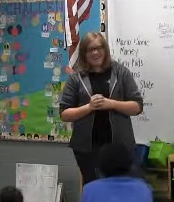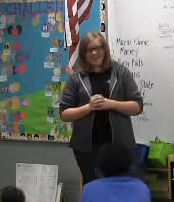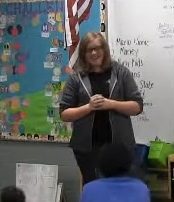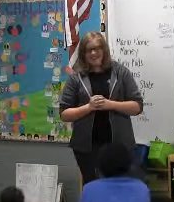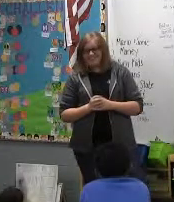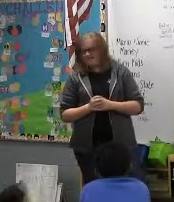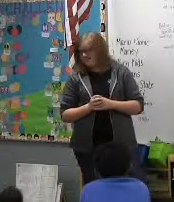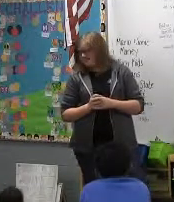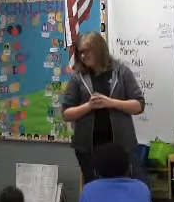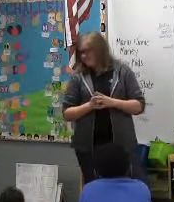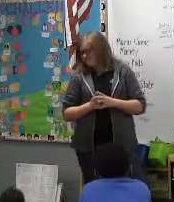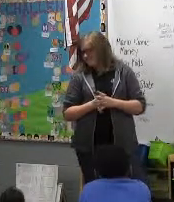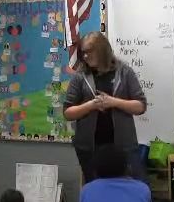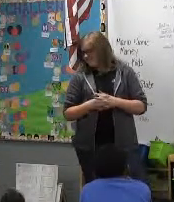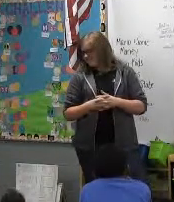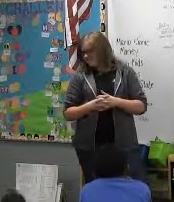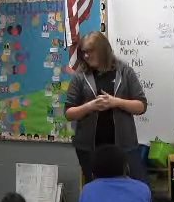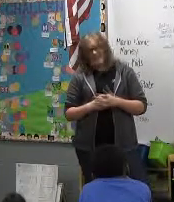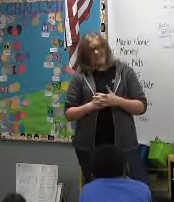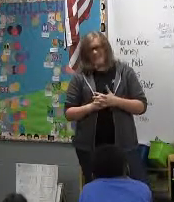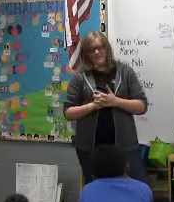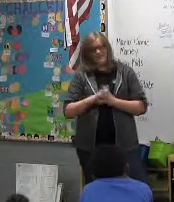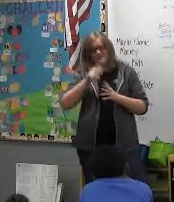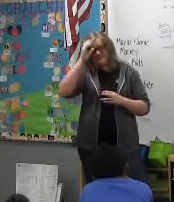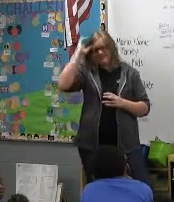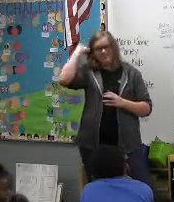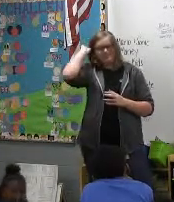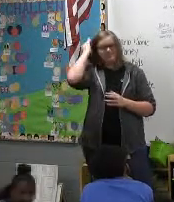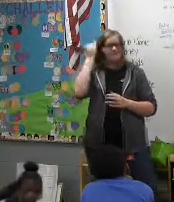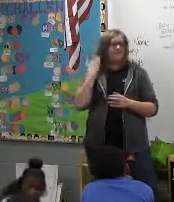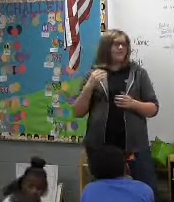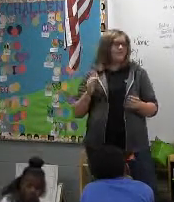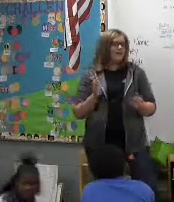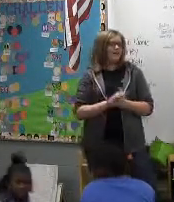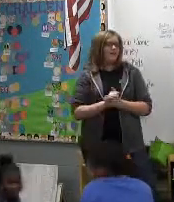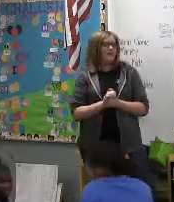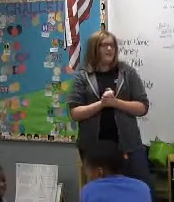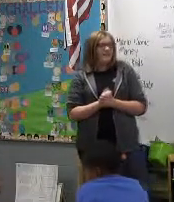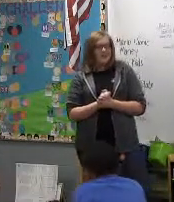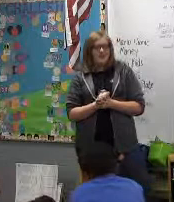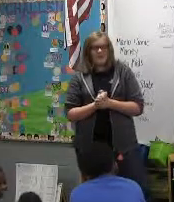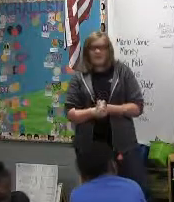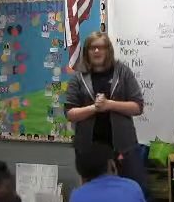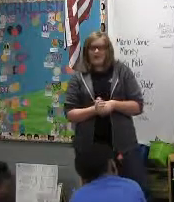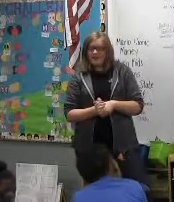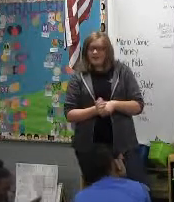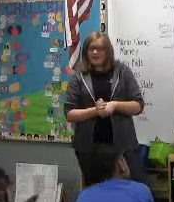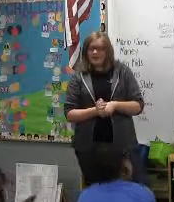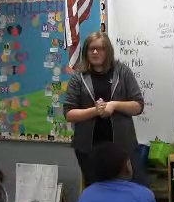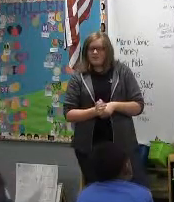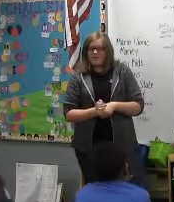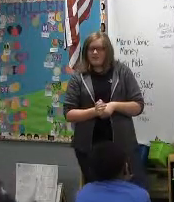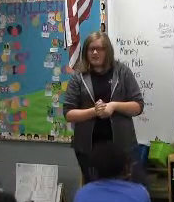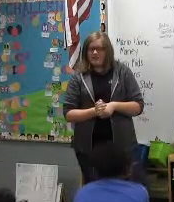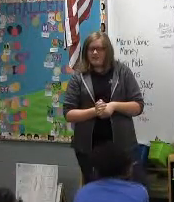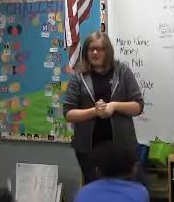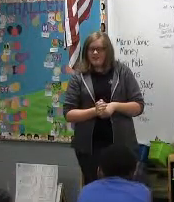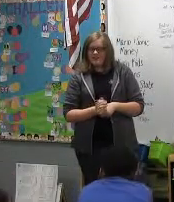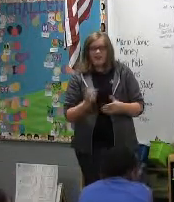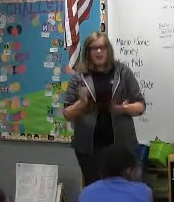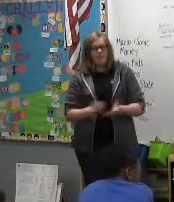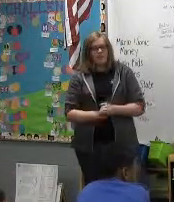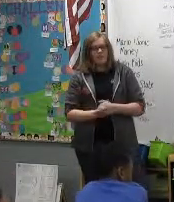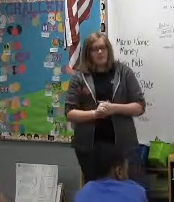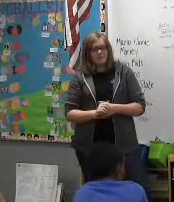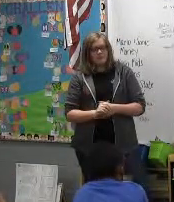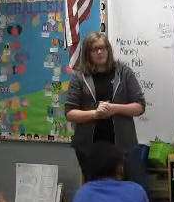Yes. Excellent. Yes. It's not. All right. Well, thank you guys for being some great listeners,